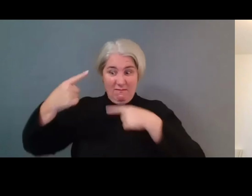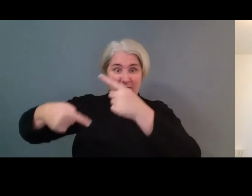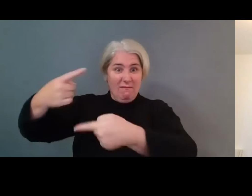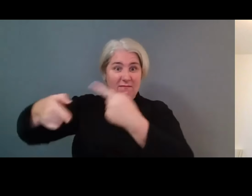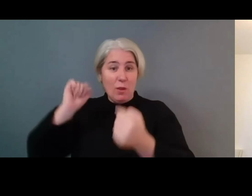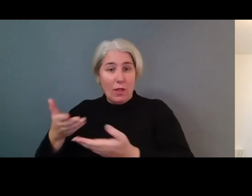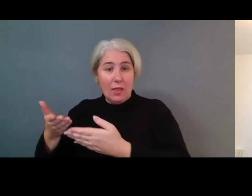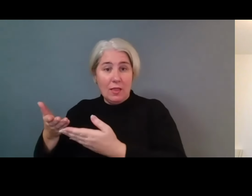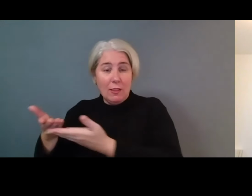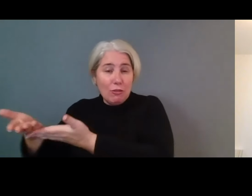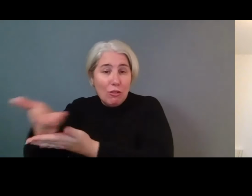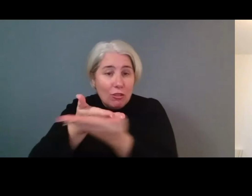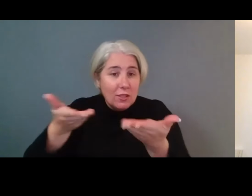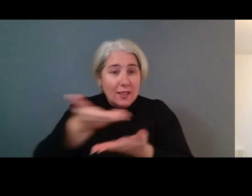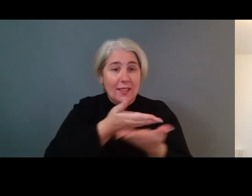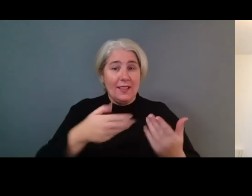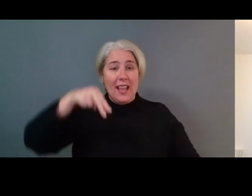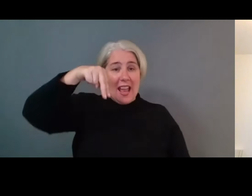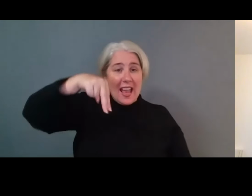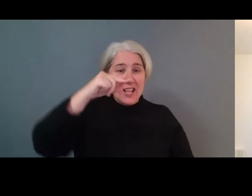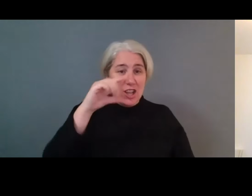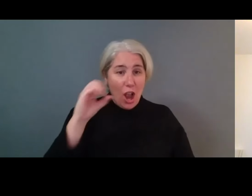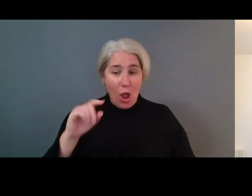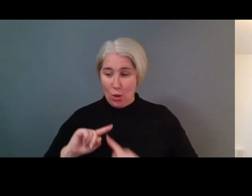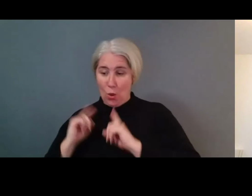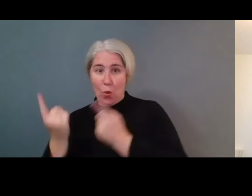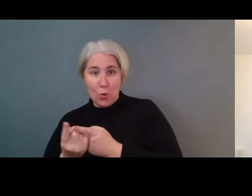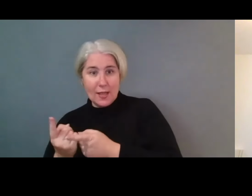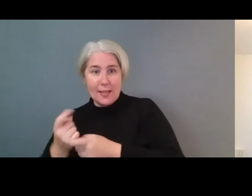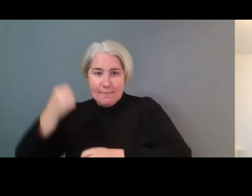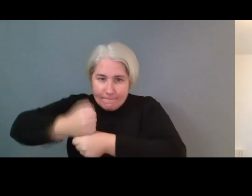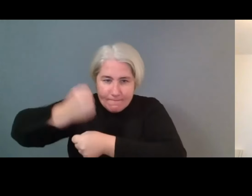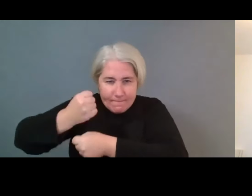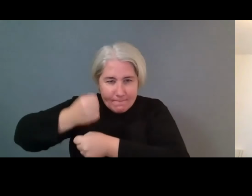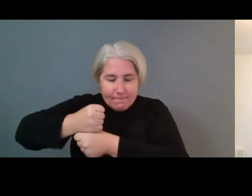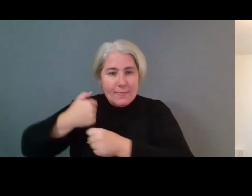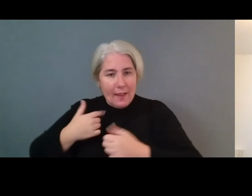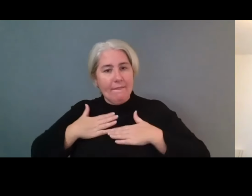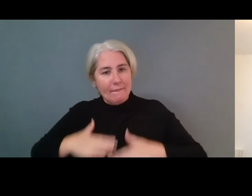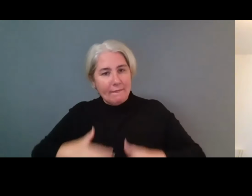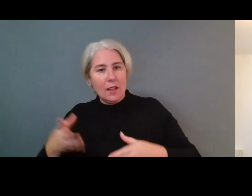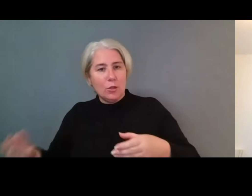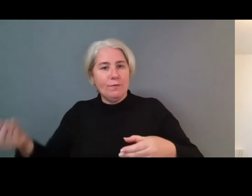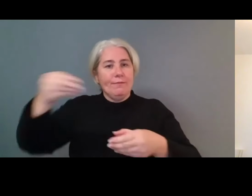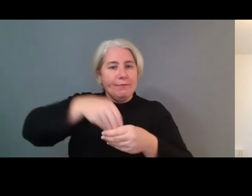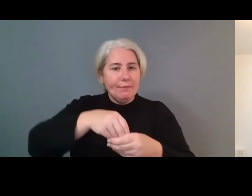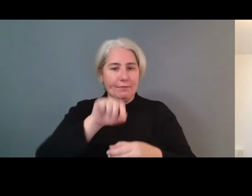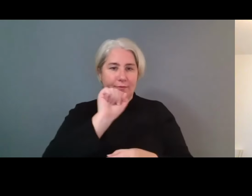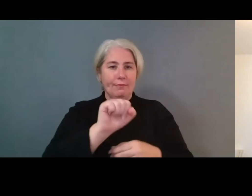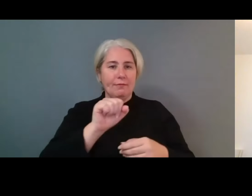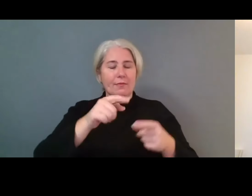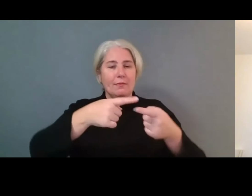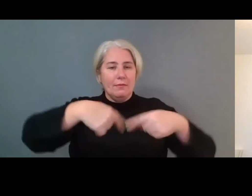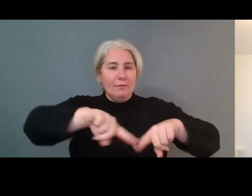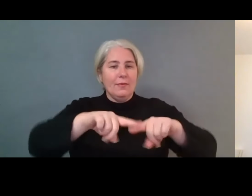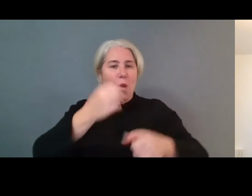a group of NGOs, we will still be working to contribute to this process, both in terms